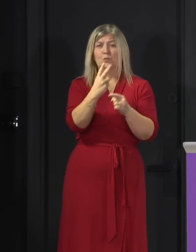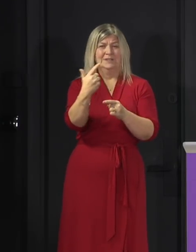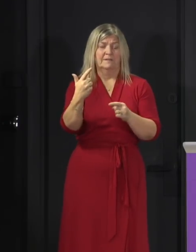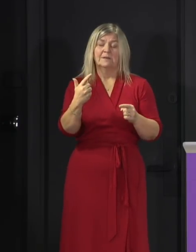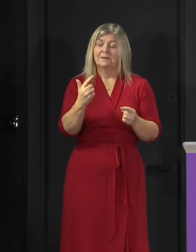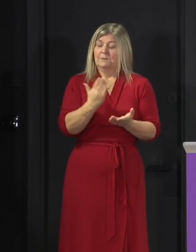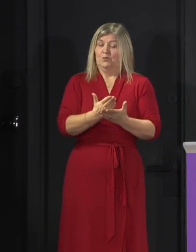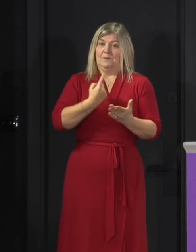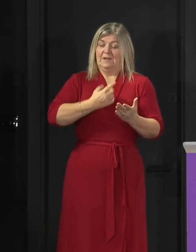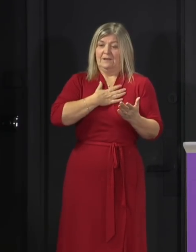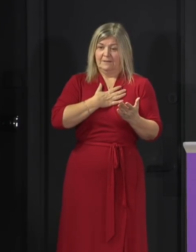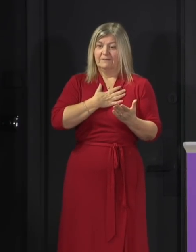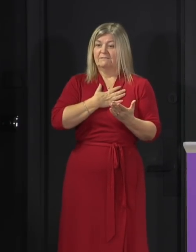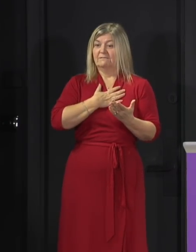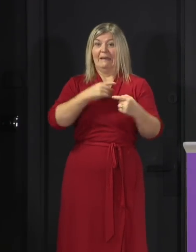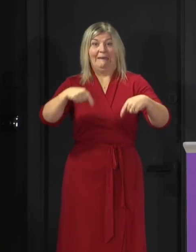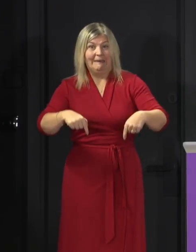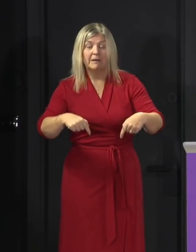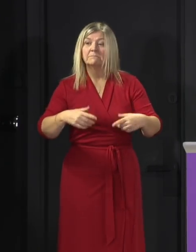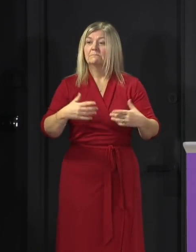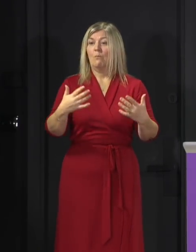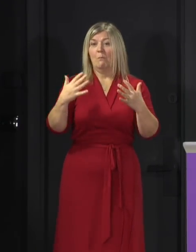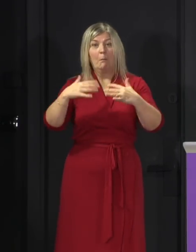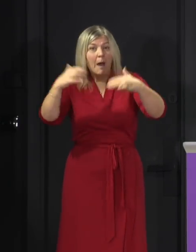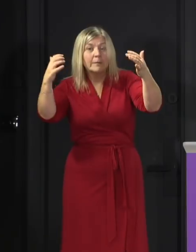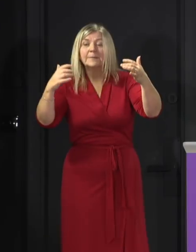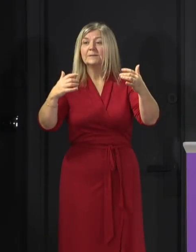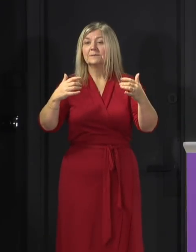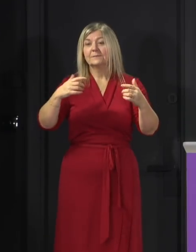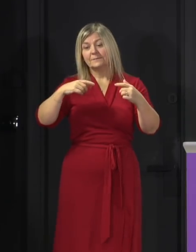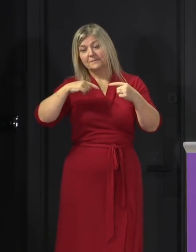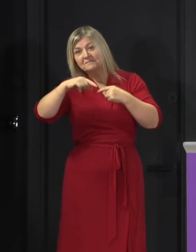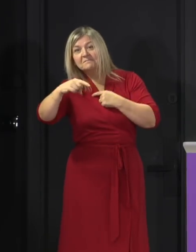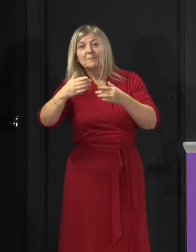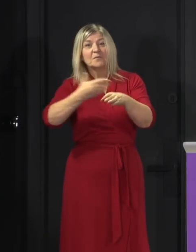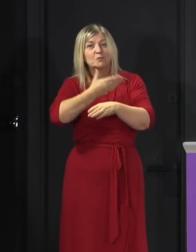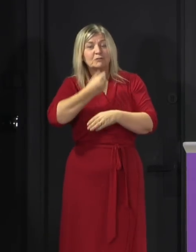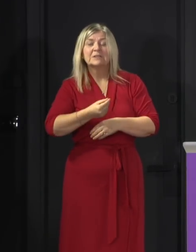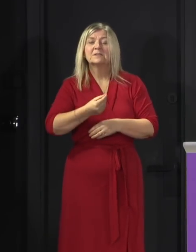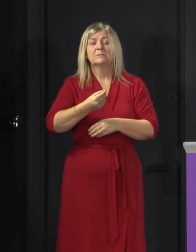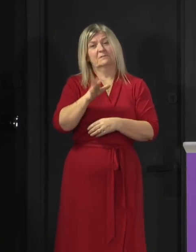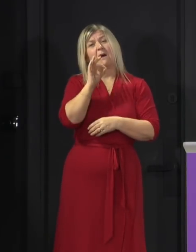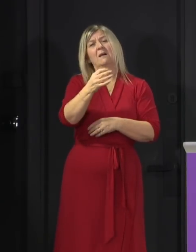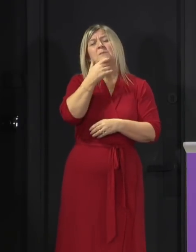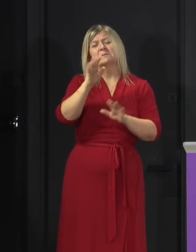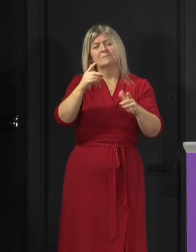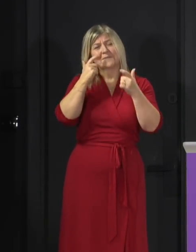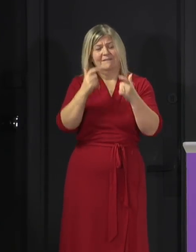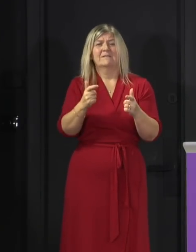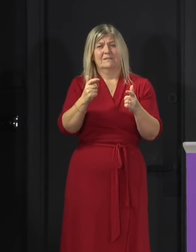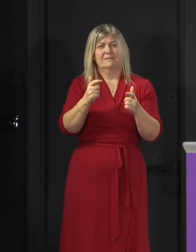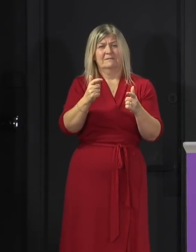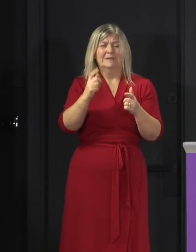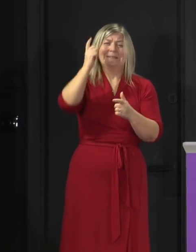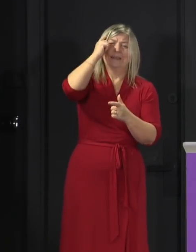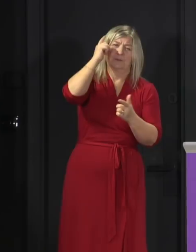between now and Christmas stand here or in Parliament and urge people to be cautious and sensible. The easiest thing for all of